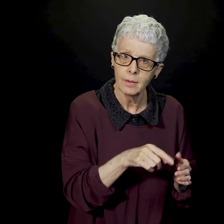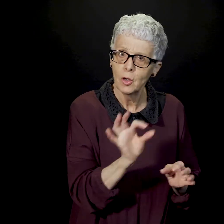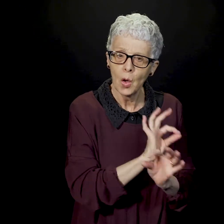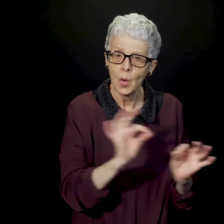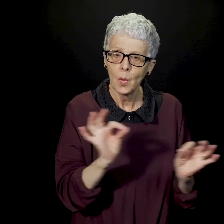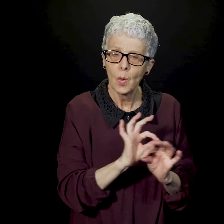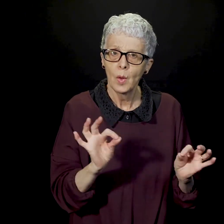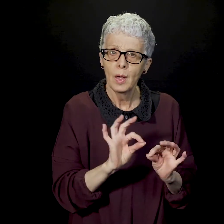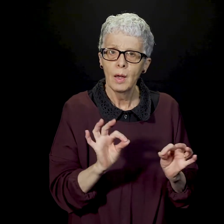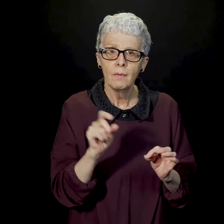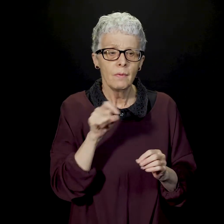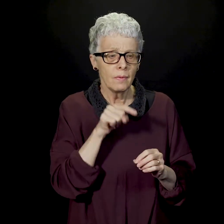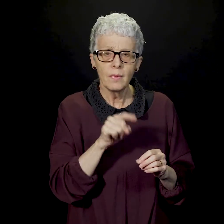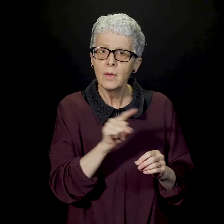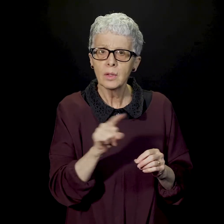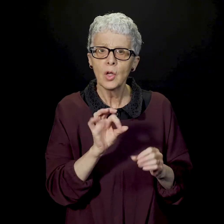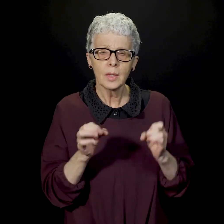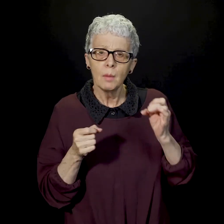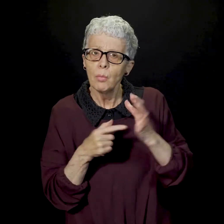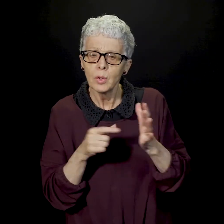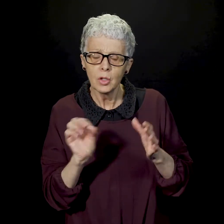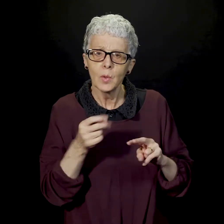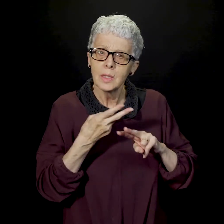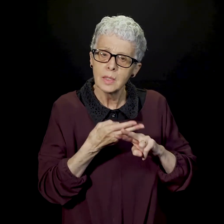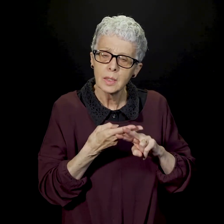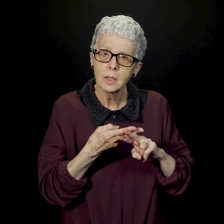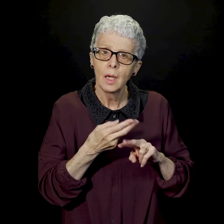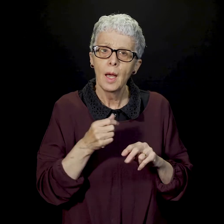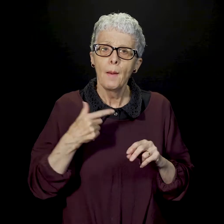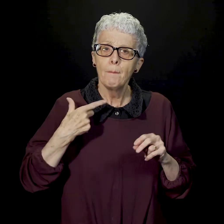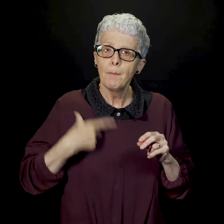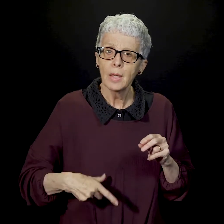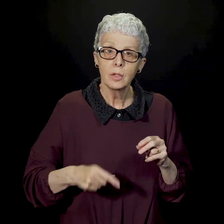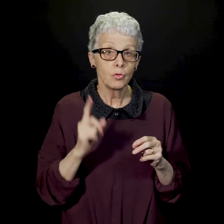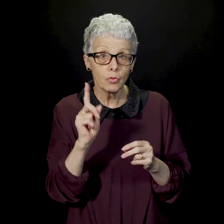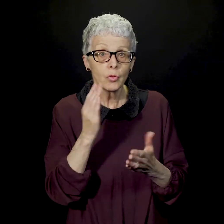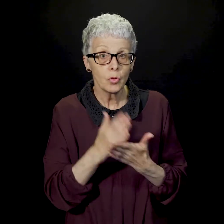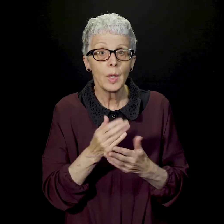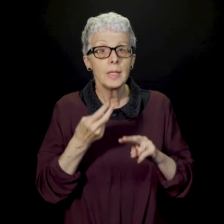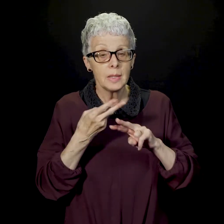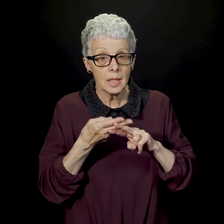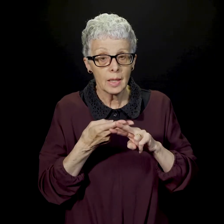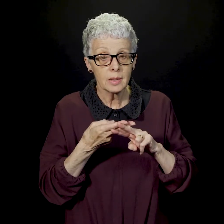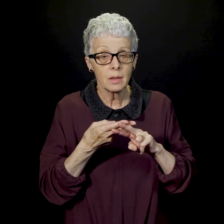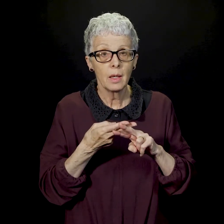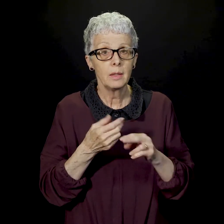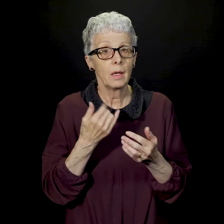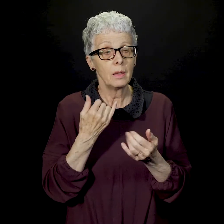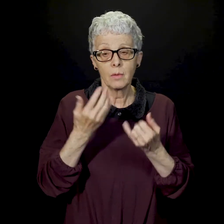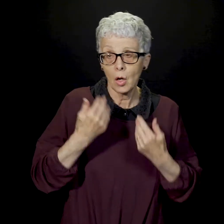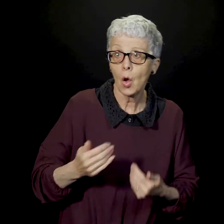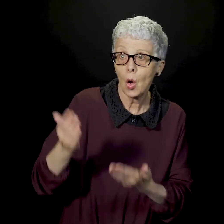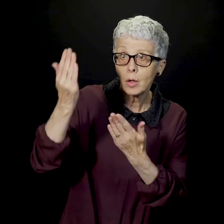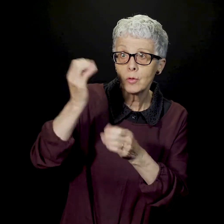all. That was merely the physical outworking of what was in their hearts. Because by itself, sex can be honorable to